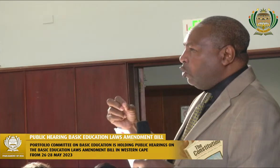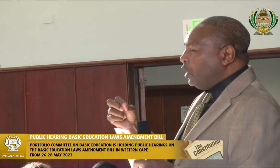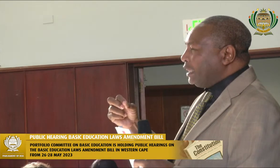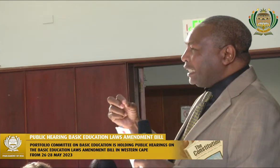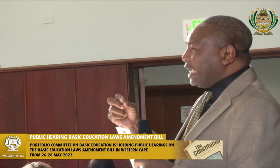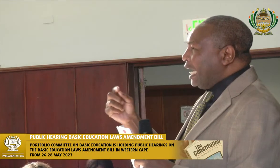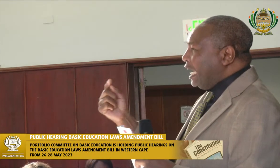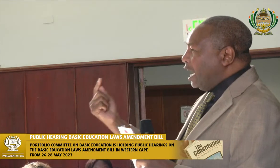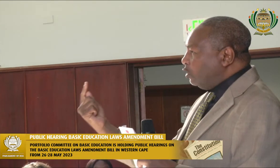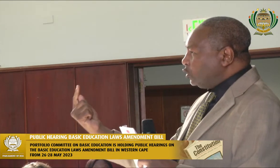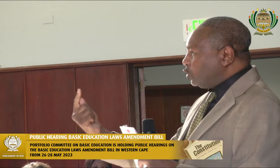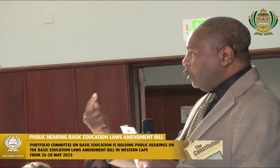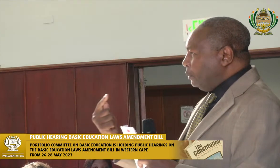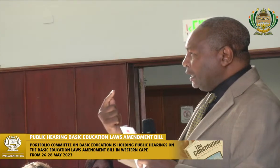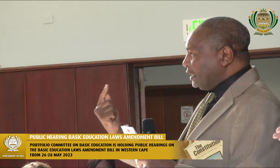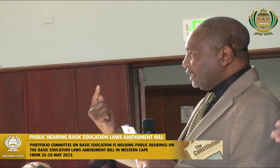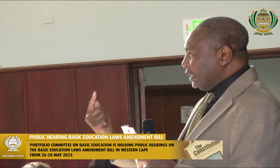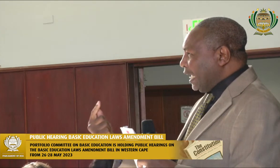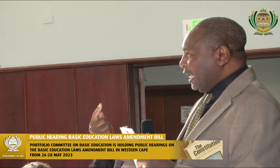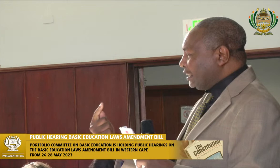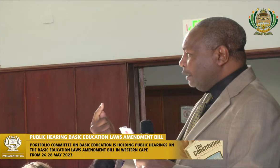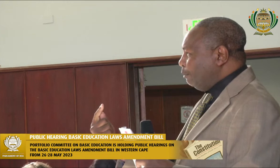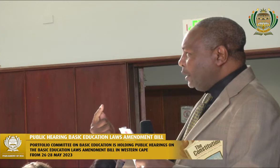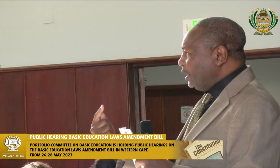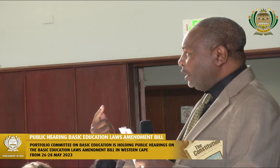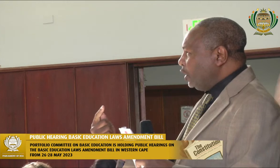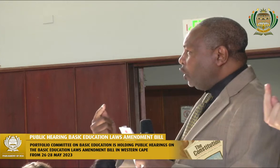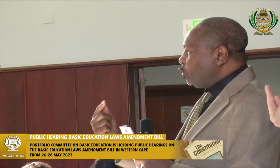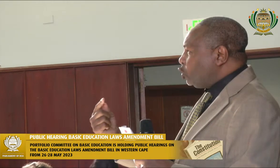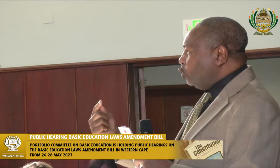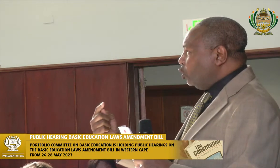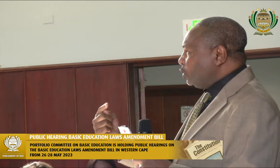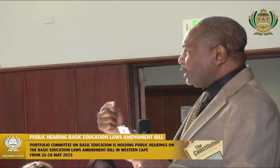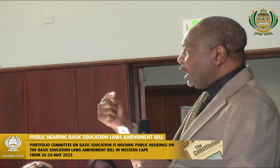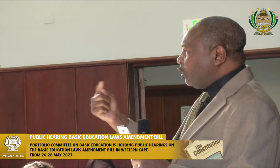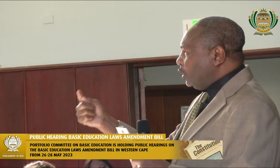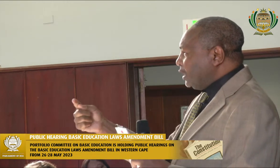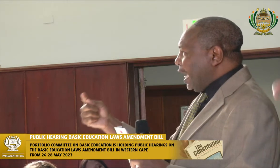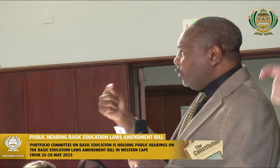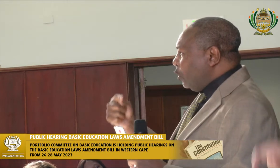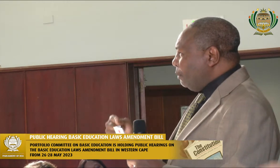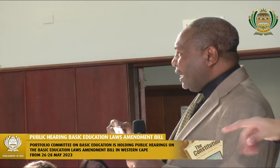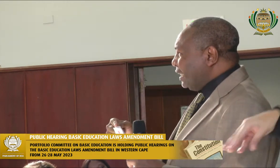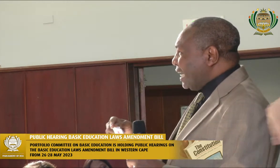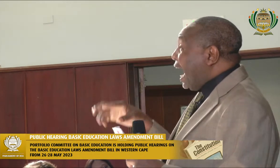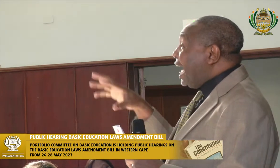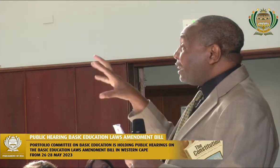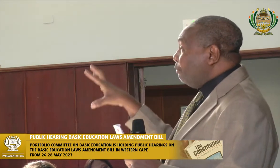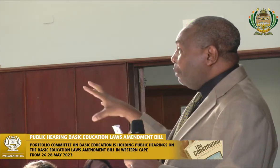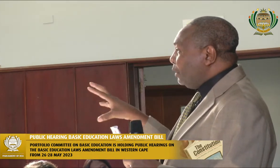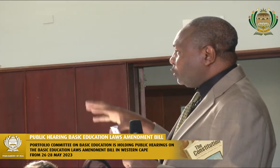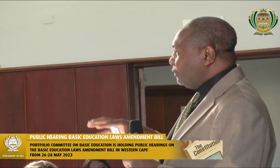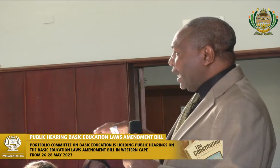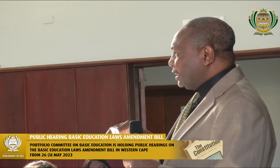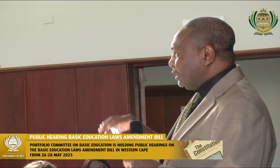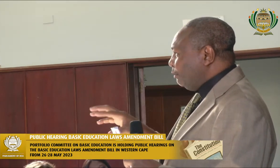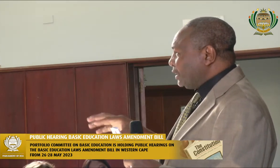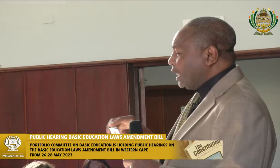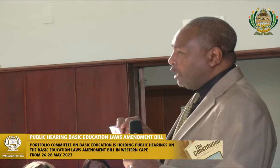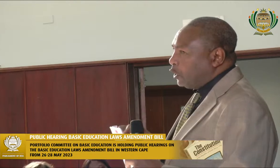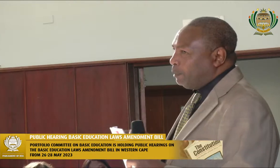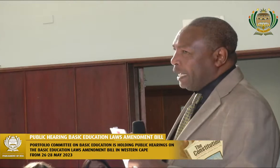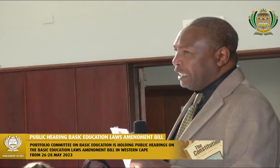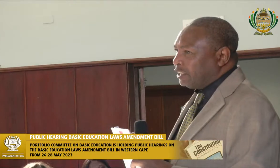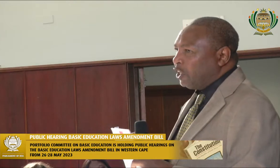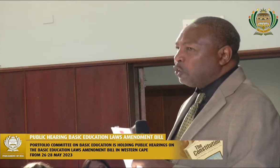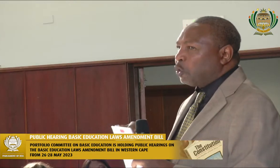law that allows communities in the SGB to second and nominate other members of the SGBs